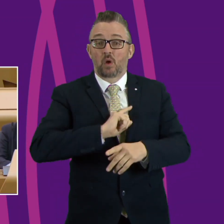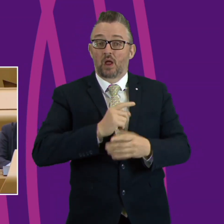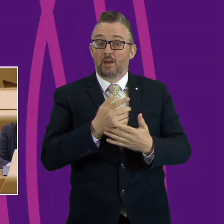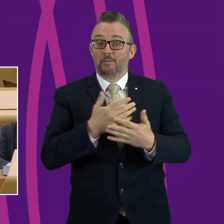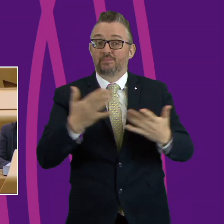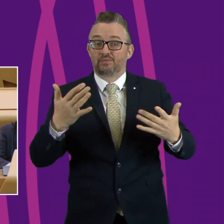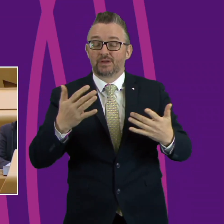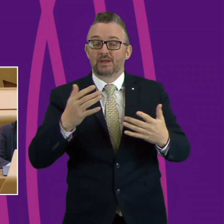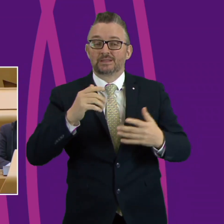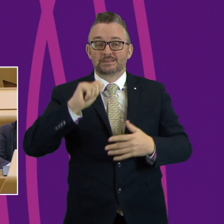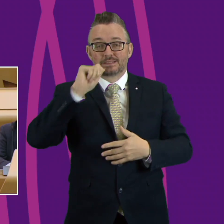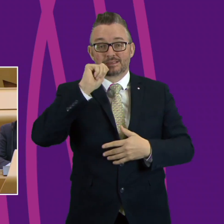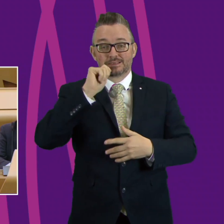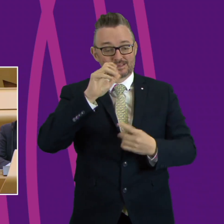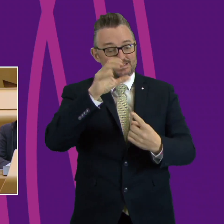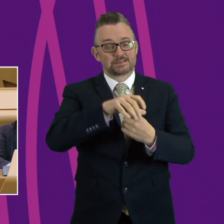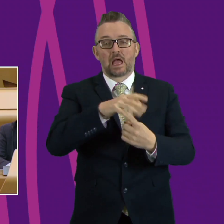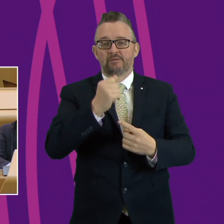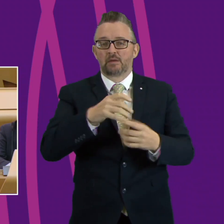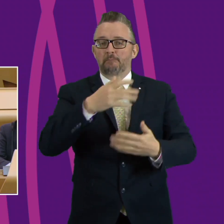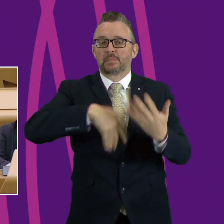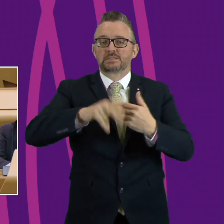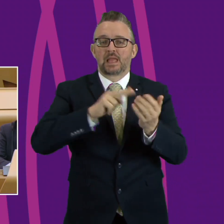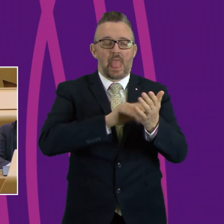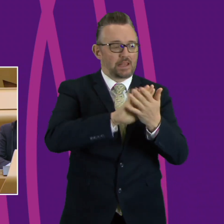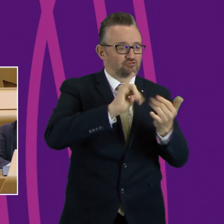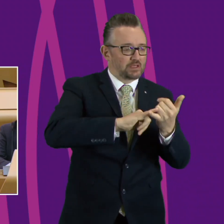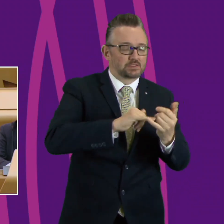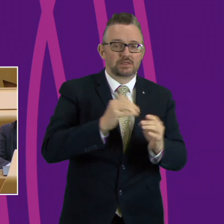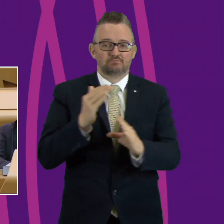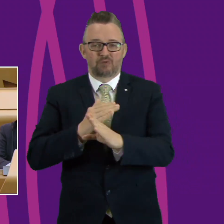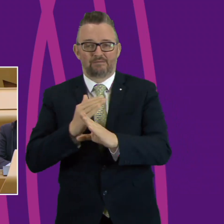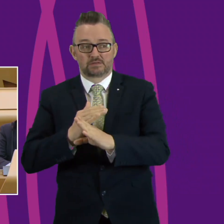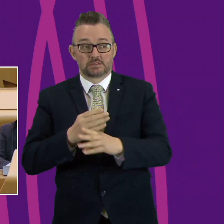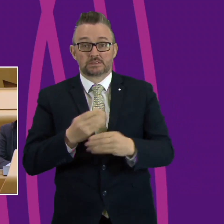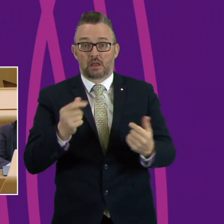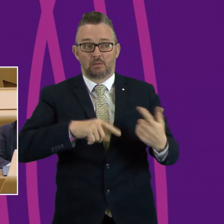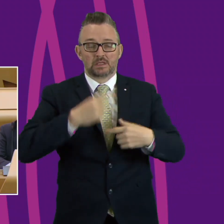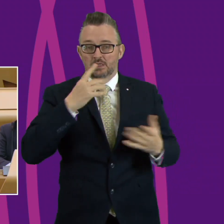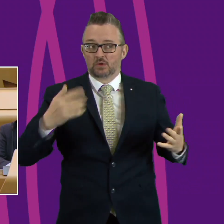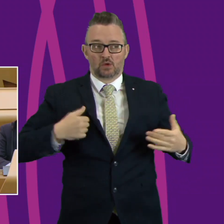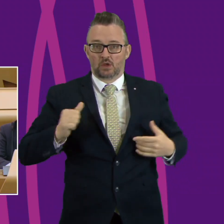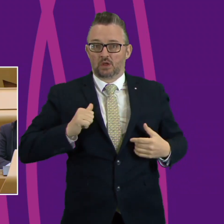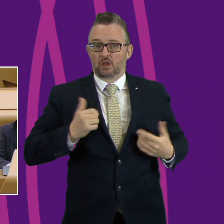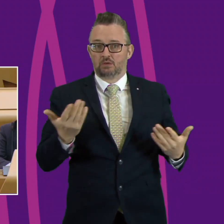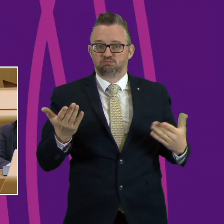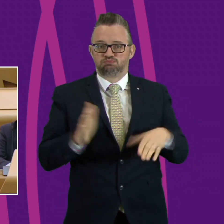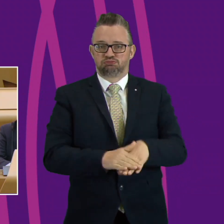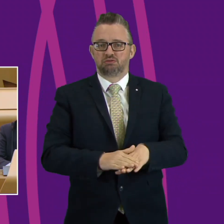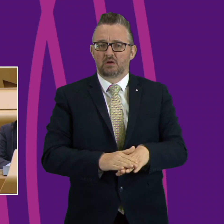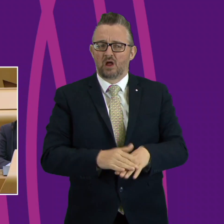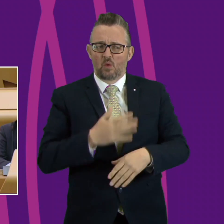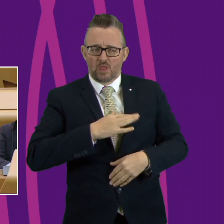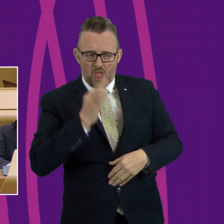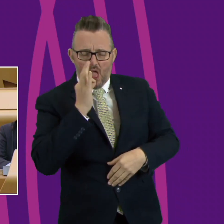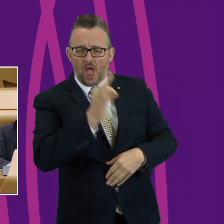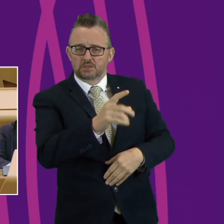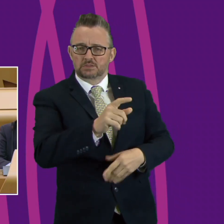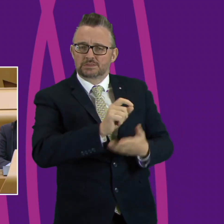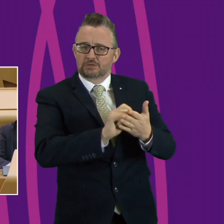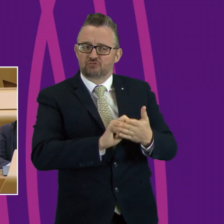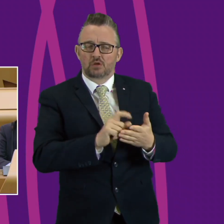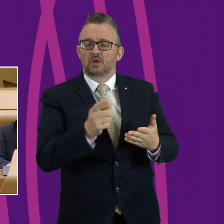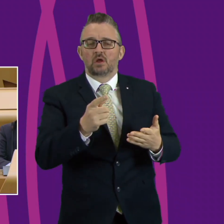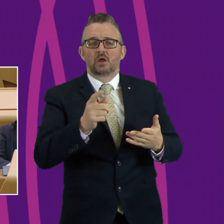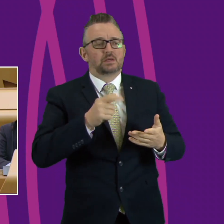mixed NHS and private patient list are expressing concern that they're on the brink of collapse. Can I ask the Cabinet Secretary what support and plan do ministers